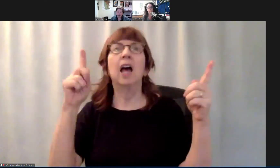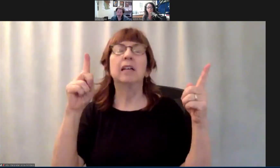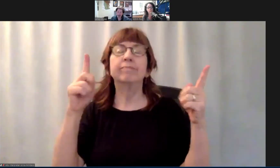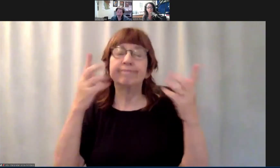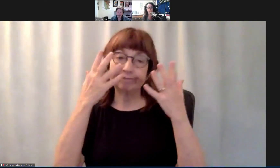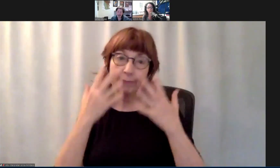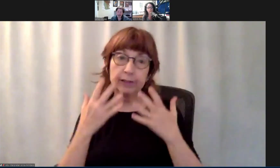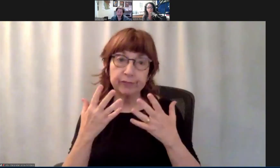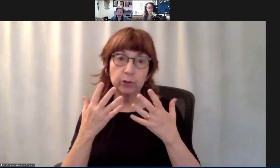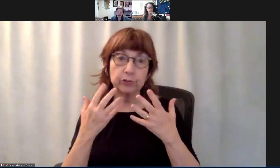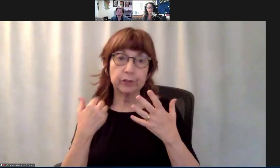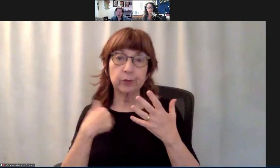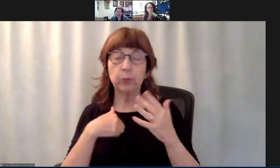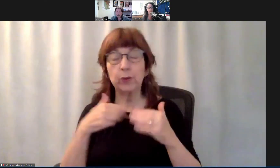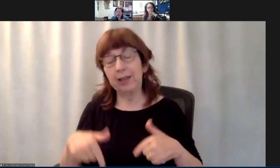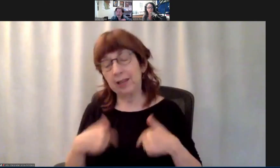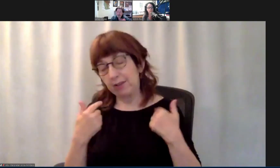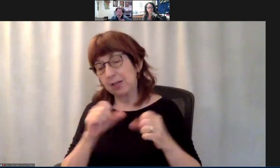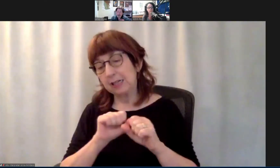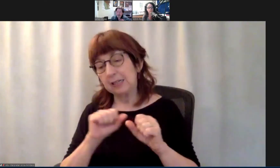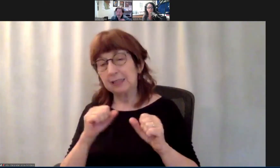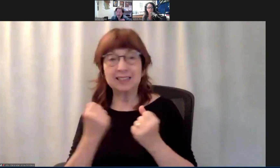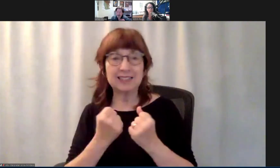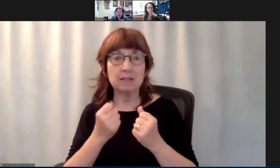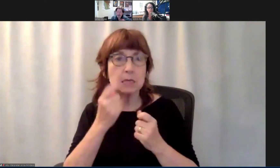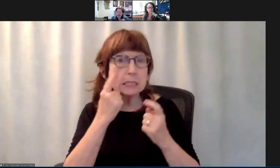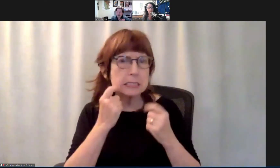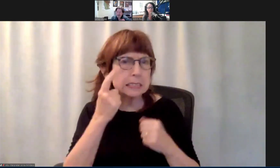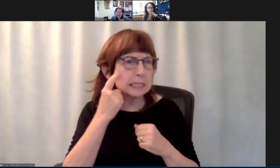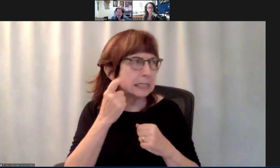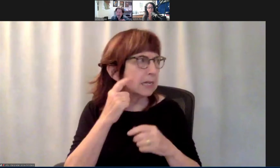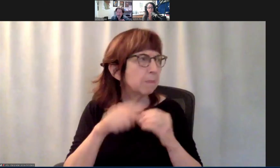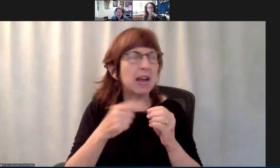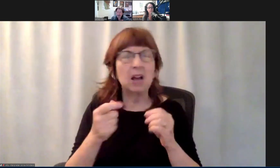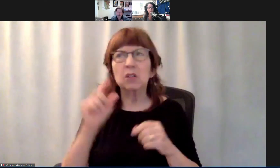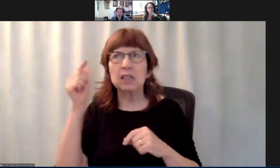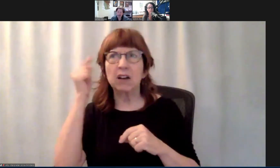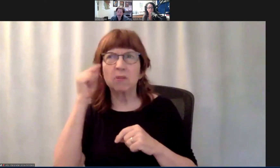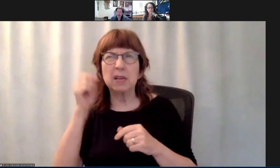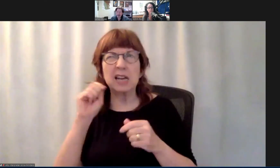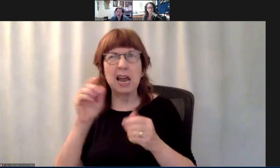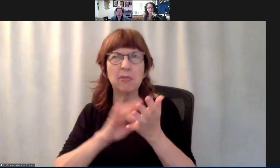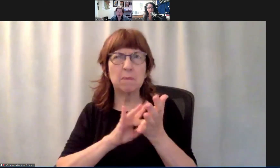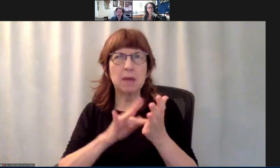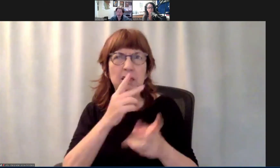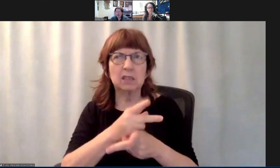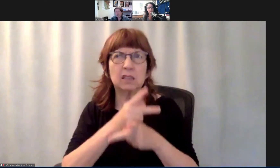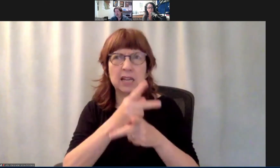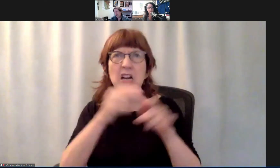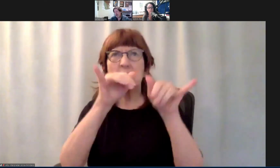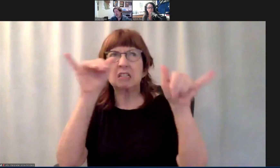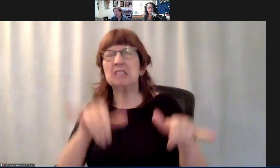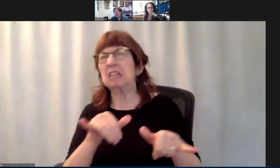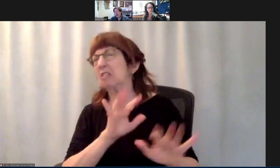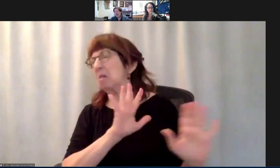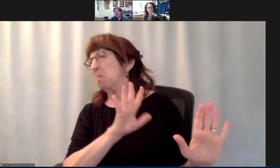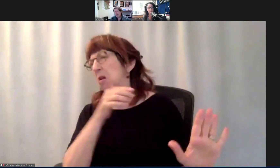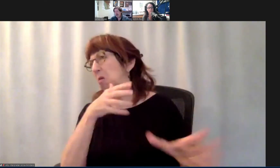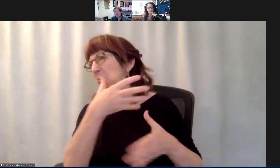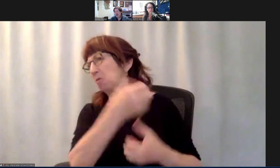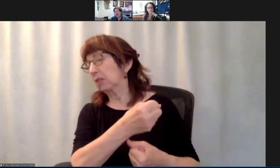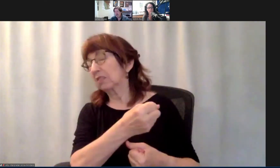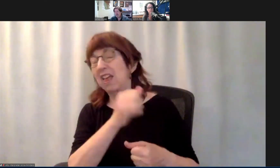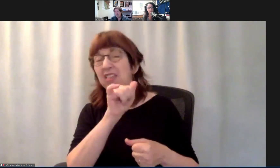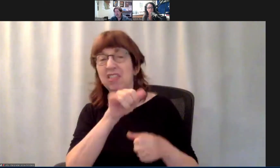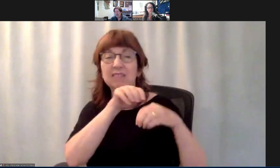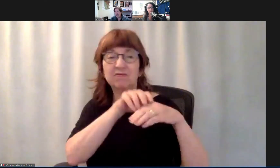Unfortunately, we live in a society where there's a lot of suspicion about government and the medical care system. And and that rubs